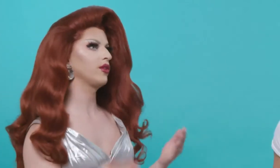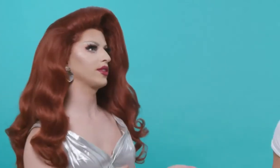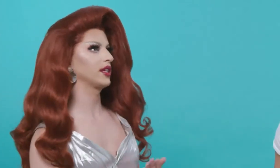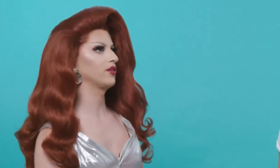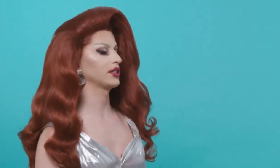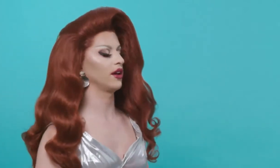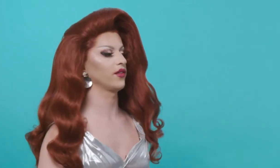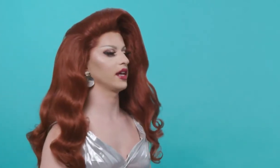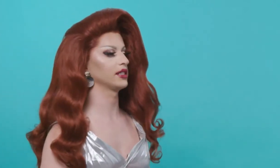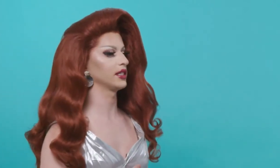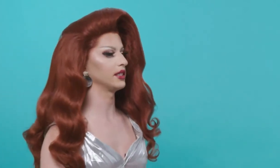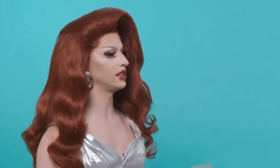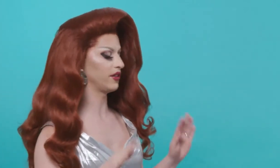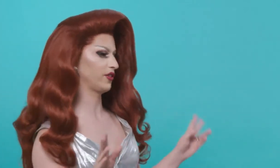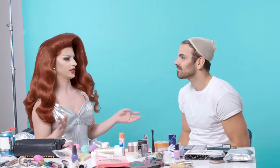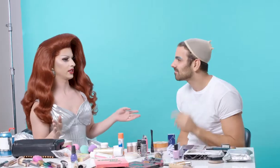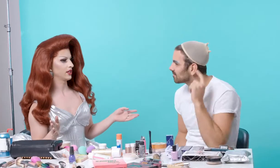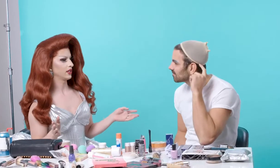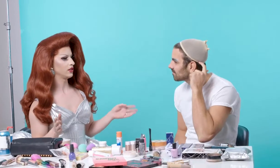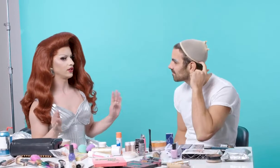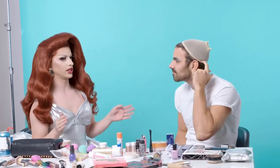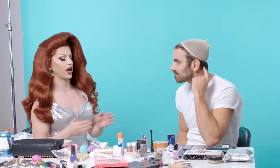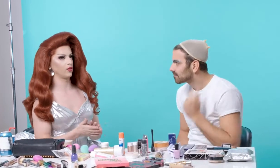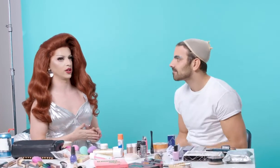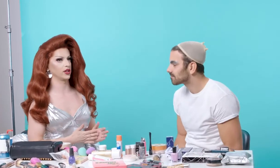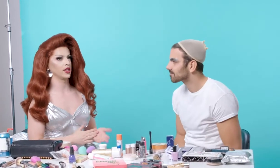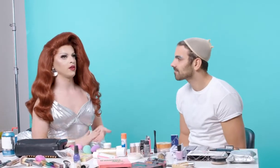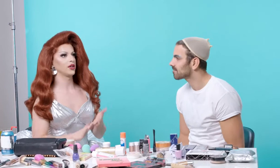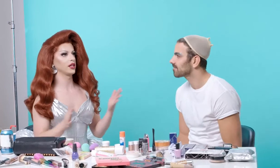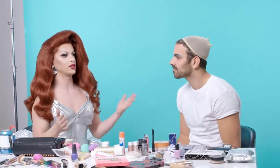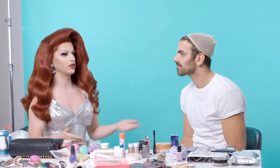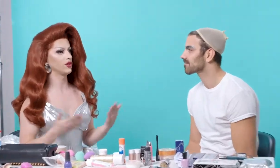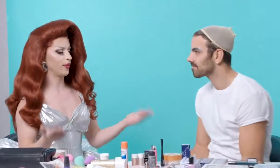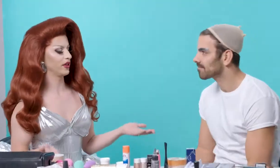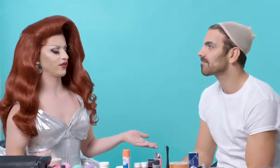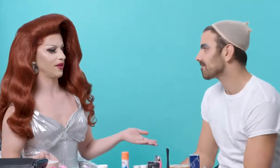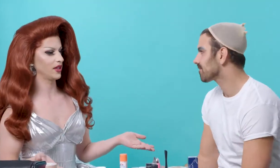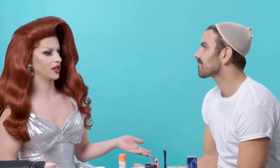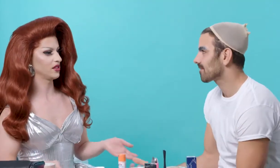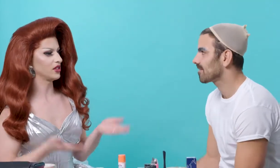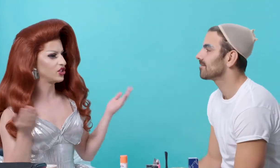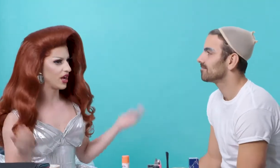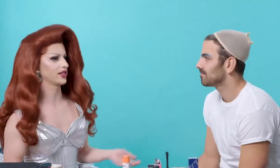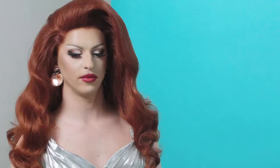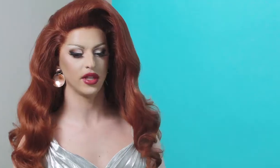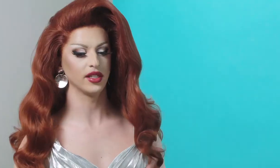you don't think of yourself as different, using that word, because you grew up in a family that is just,